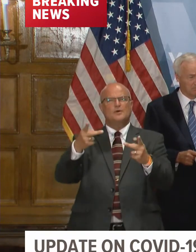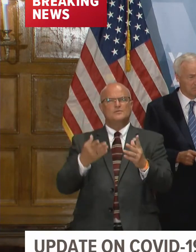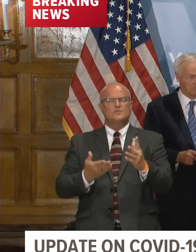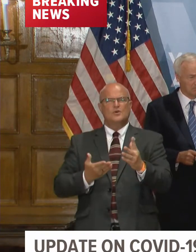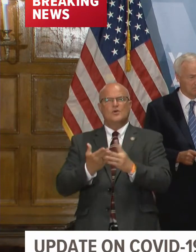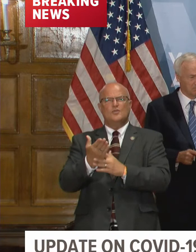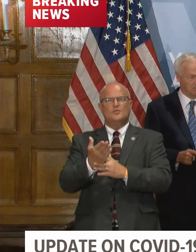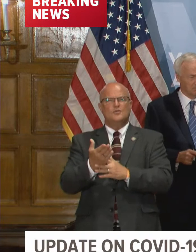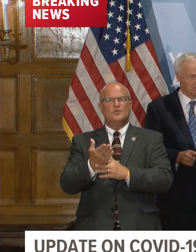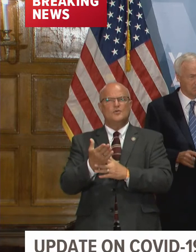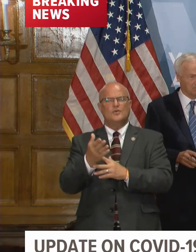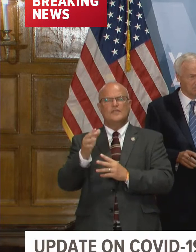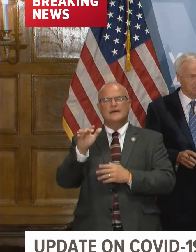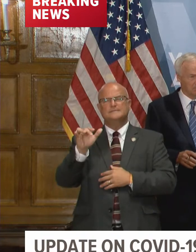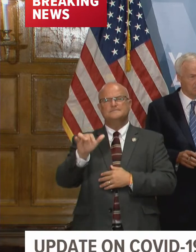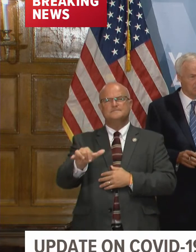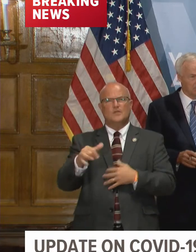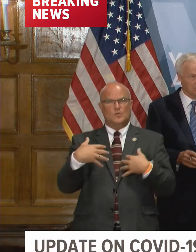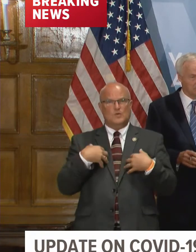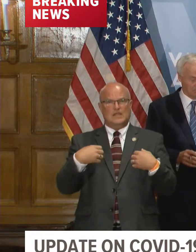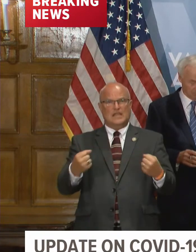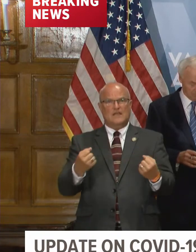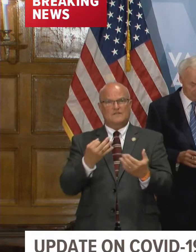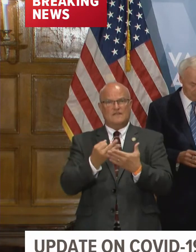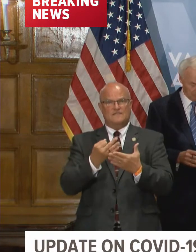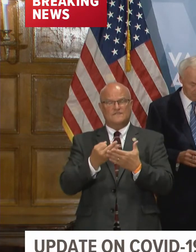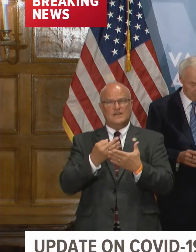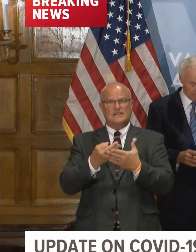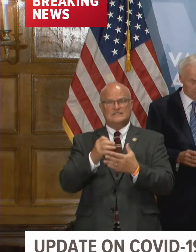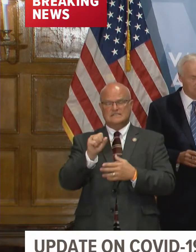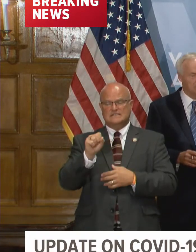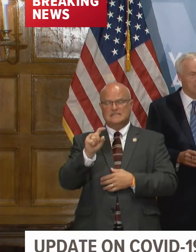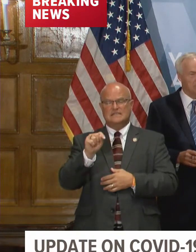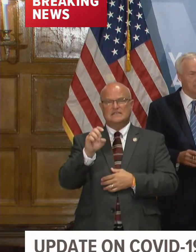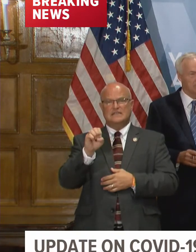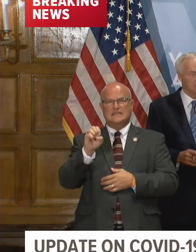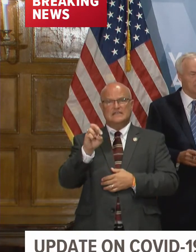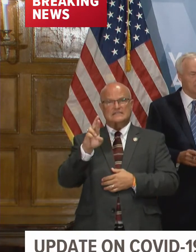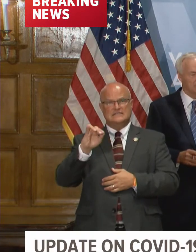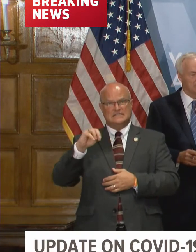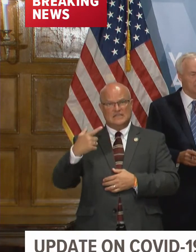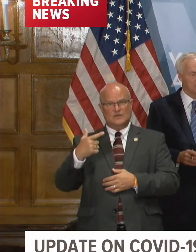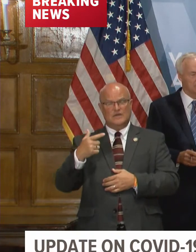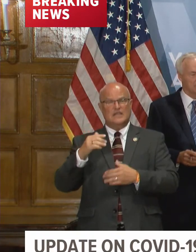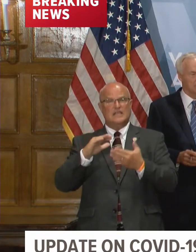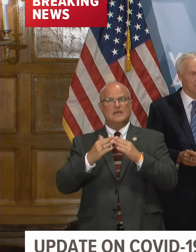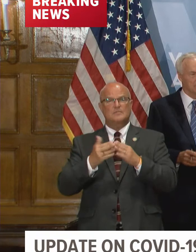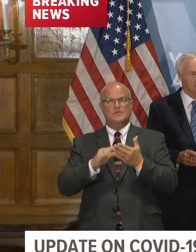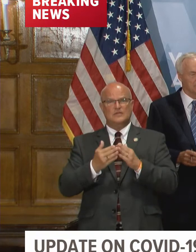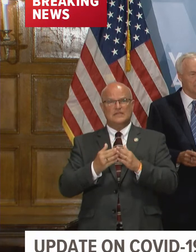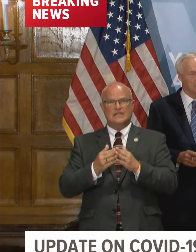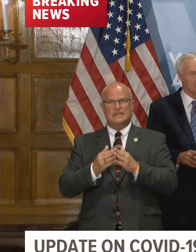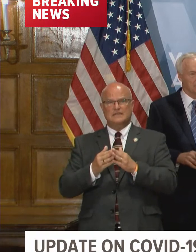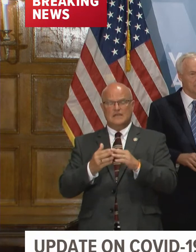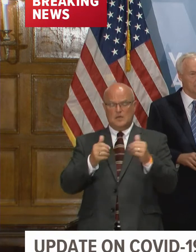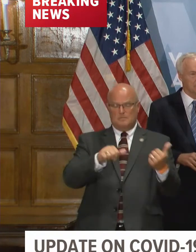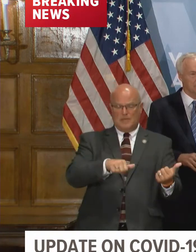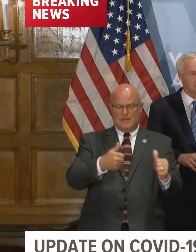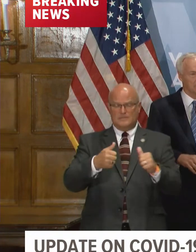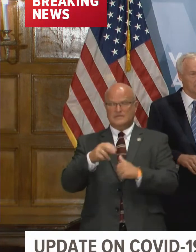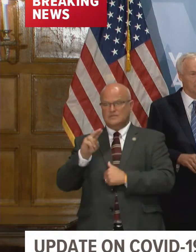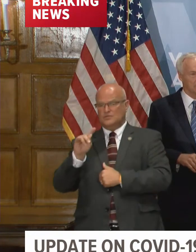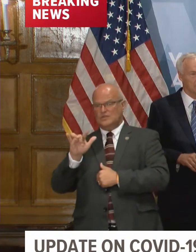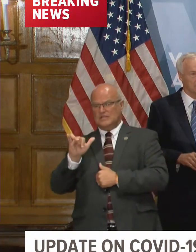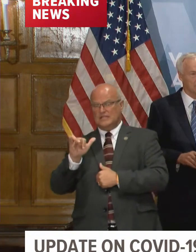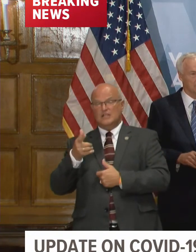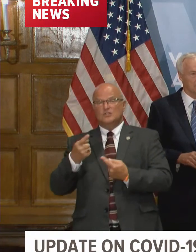through the Recovery Fund Steering Committee for Baptist and Unity. Unity is still trying to